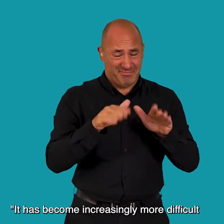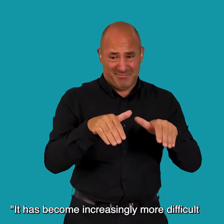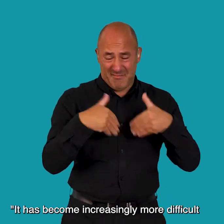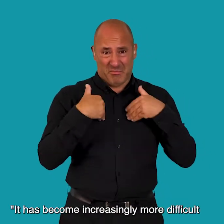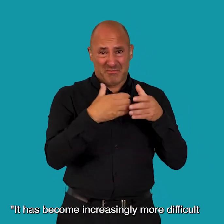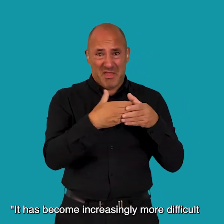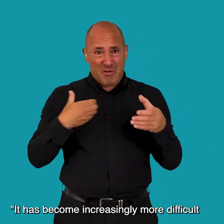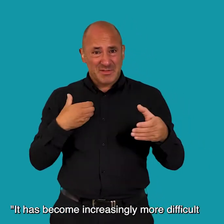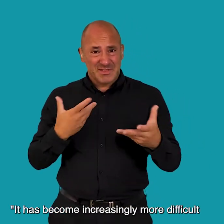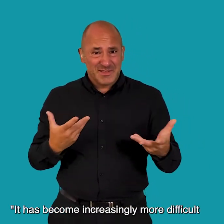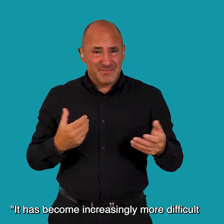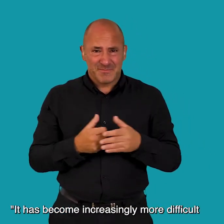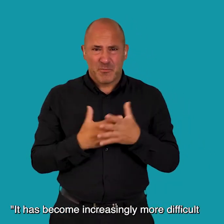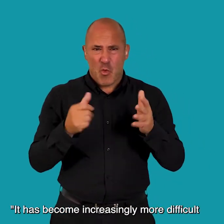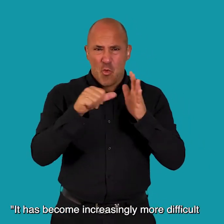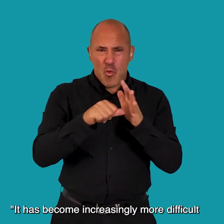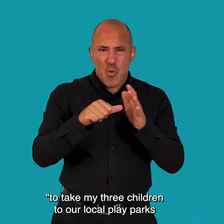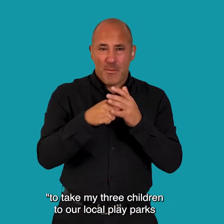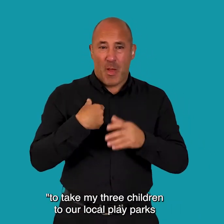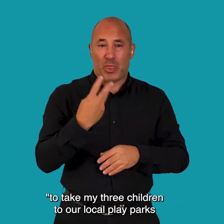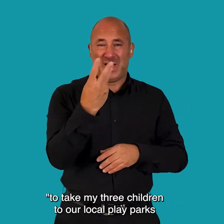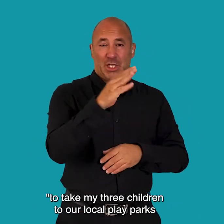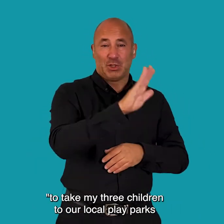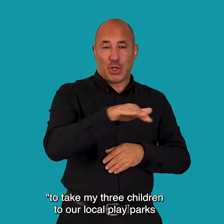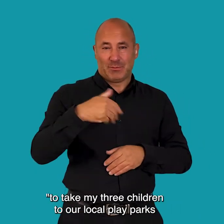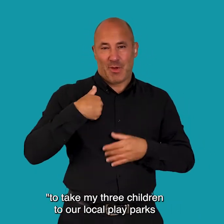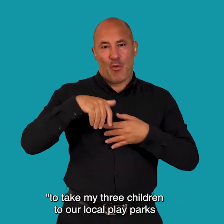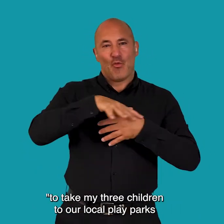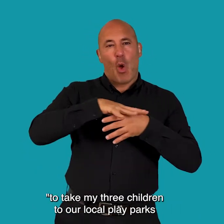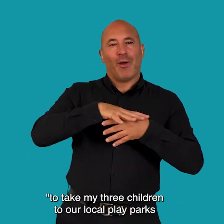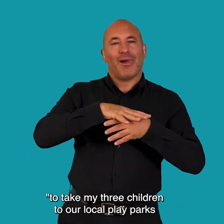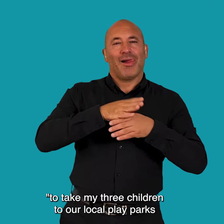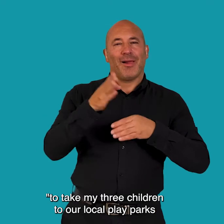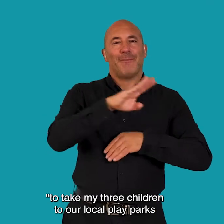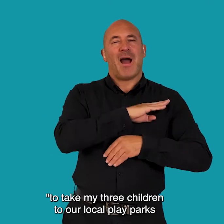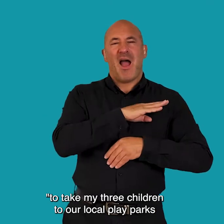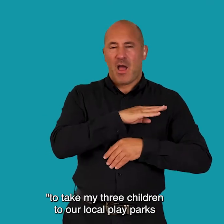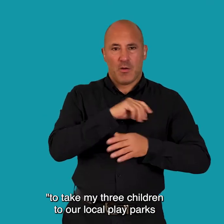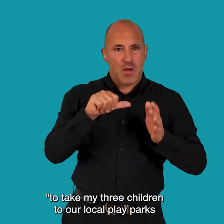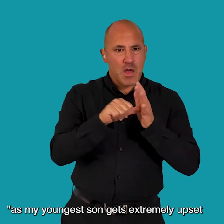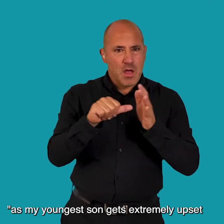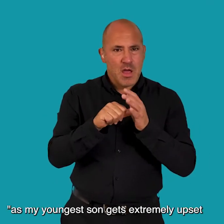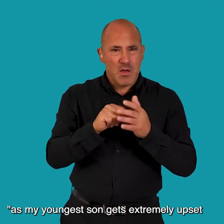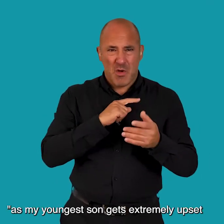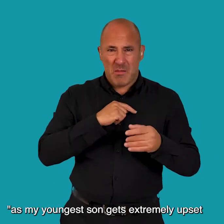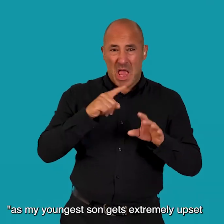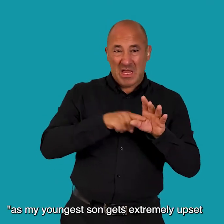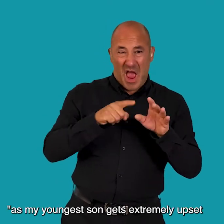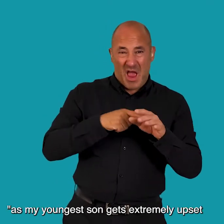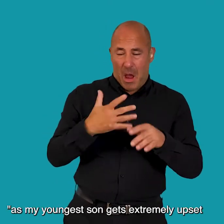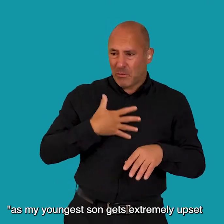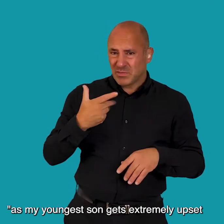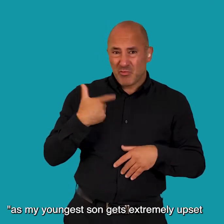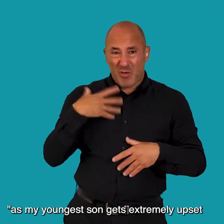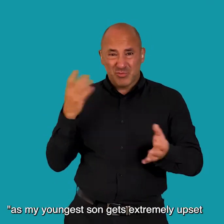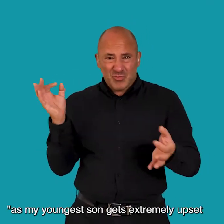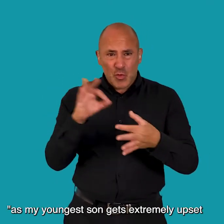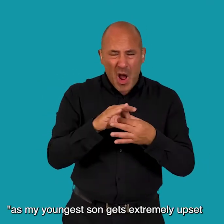It has become increasingly more difficult to take my 3 children to our local play parks as my younger son gets extremely upset